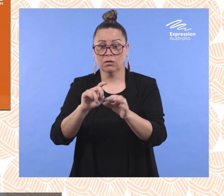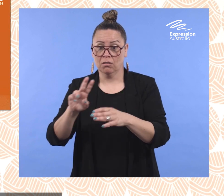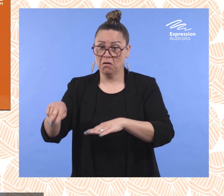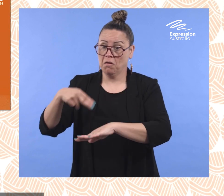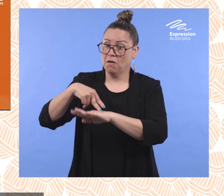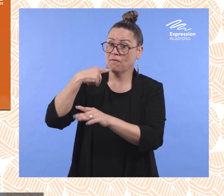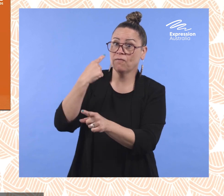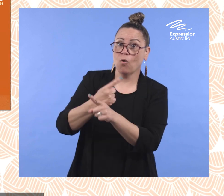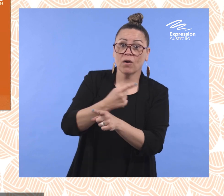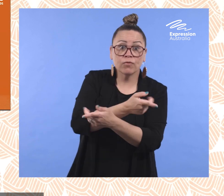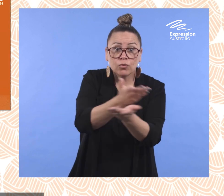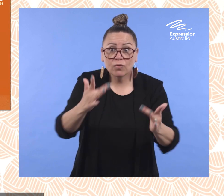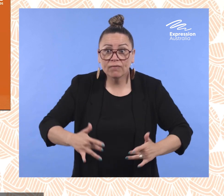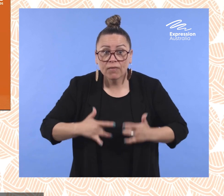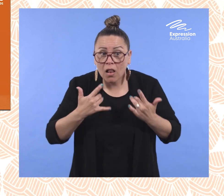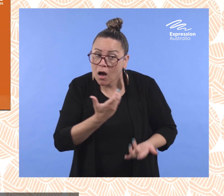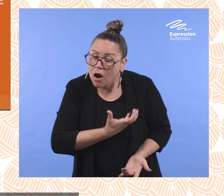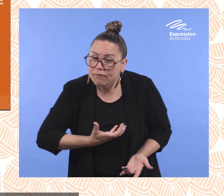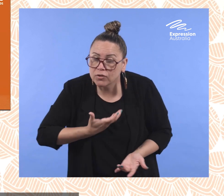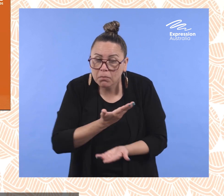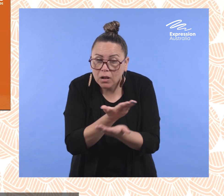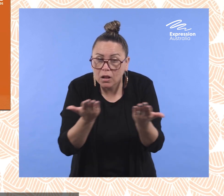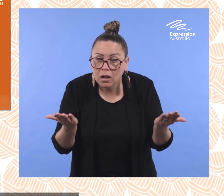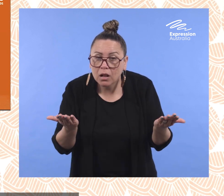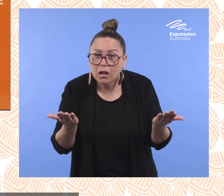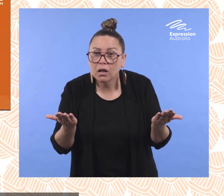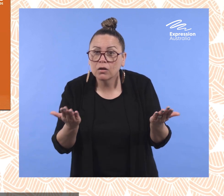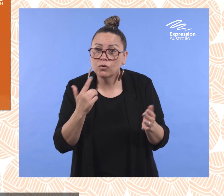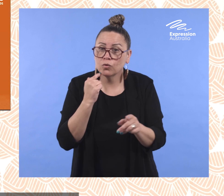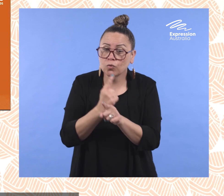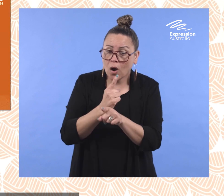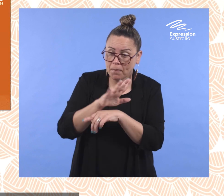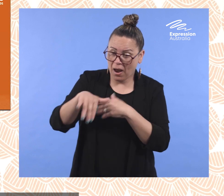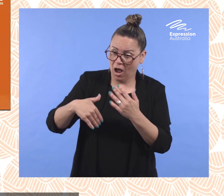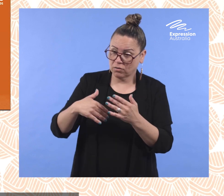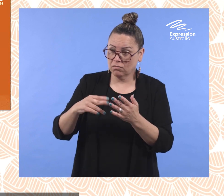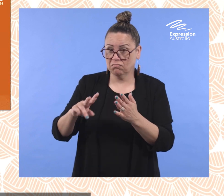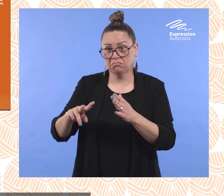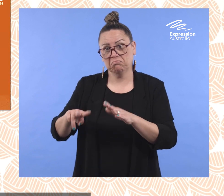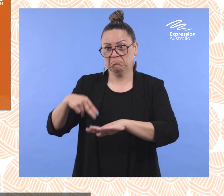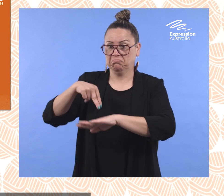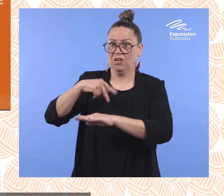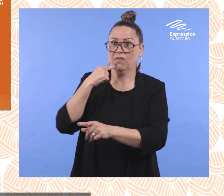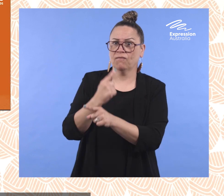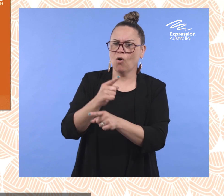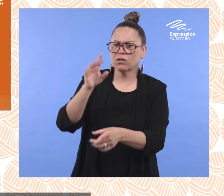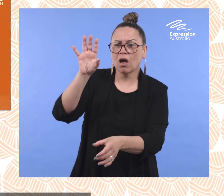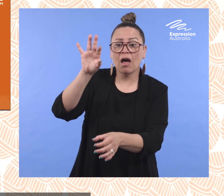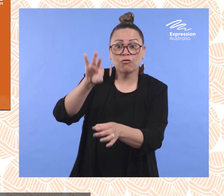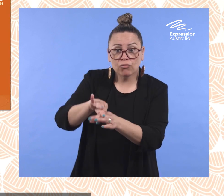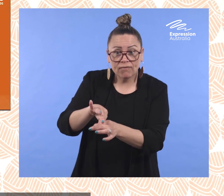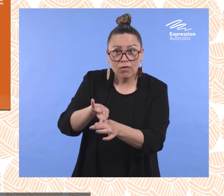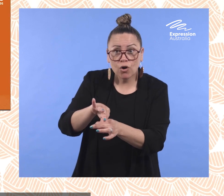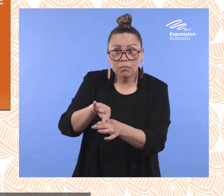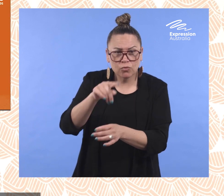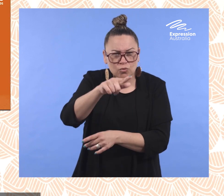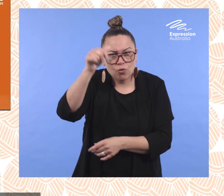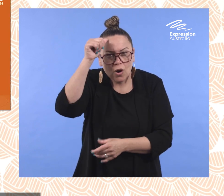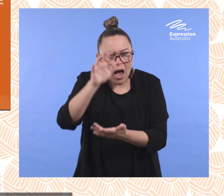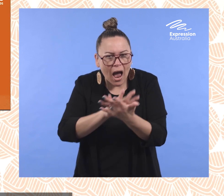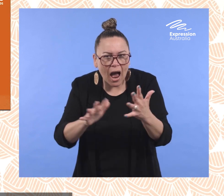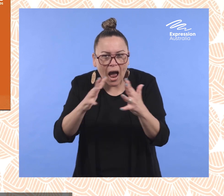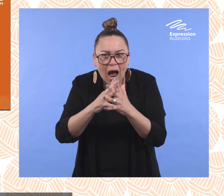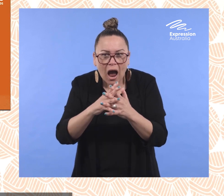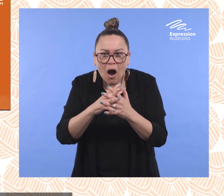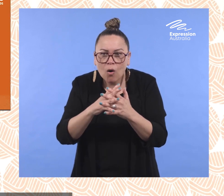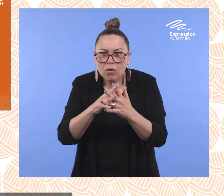feel comfortable talking about it? And in terms of the referendum, have you made an informed decision on how to